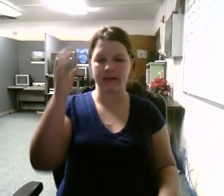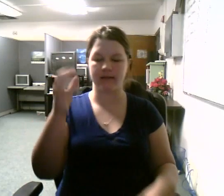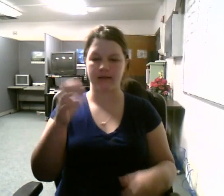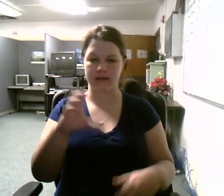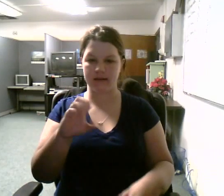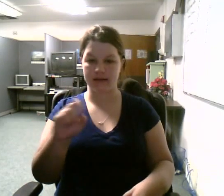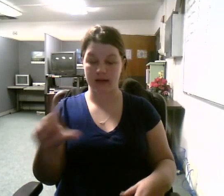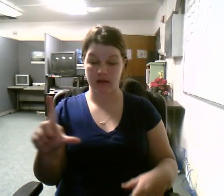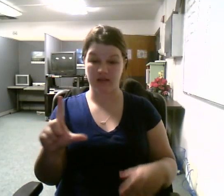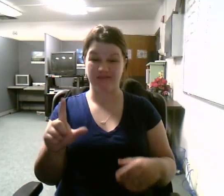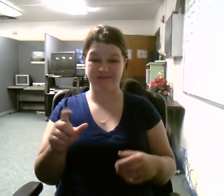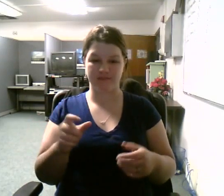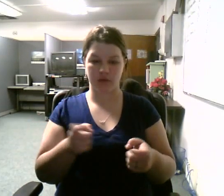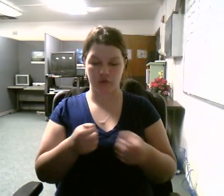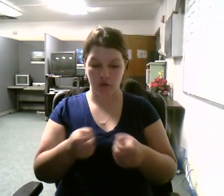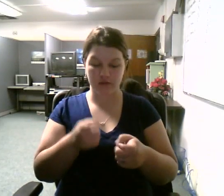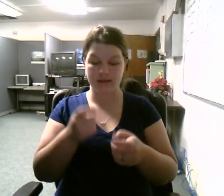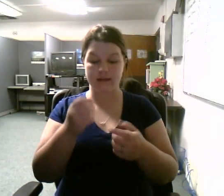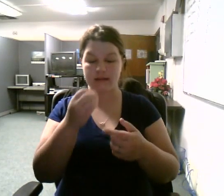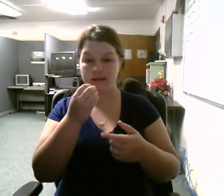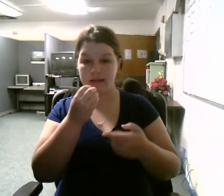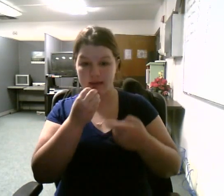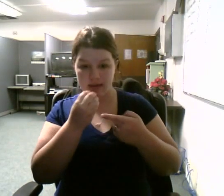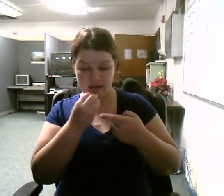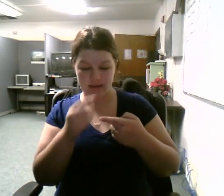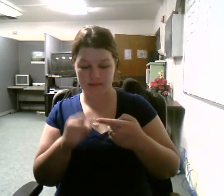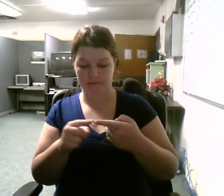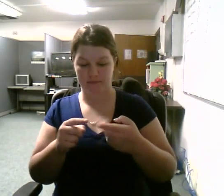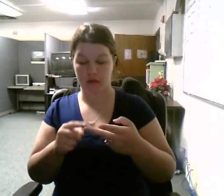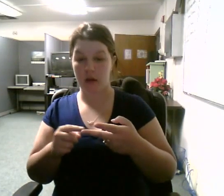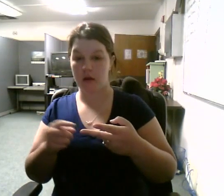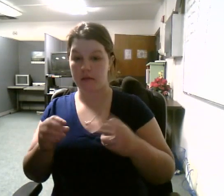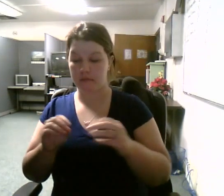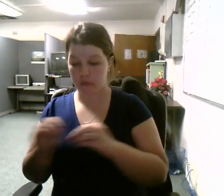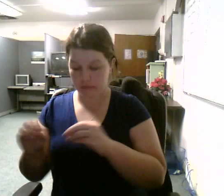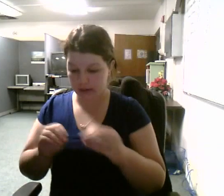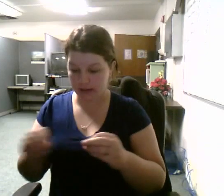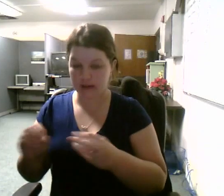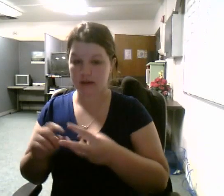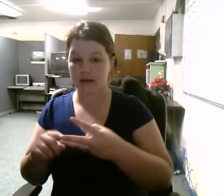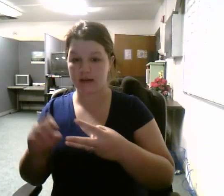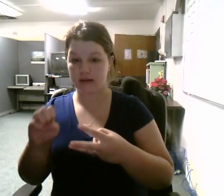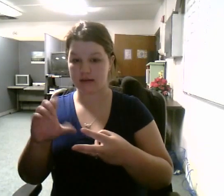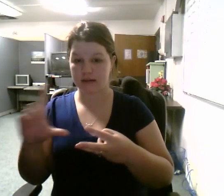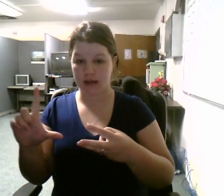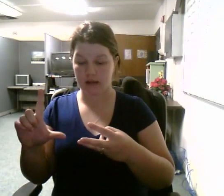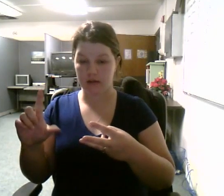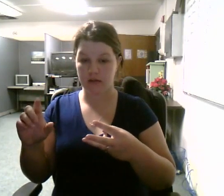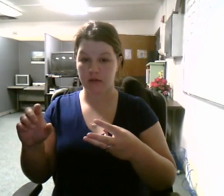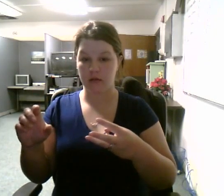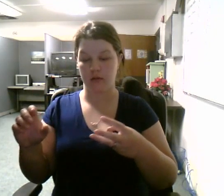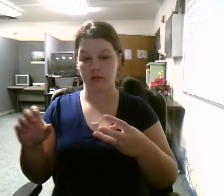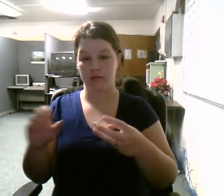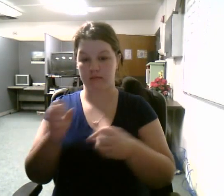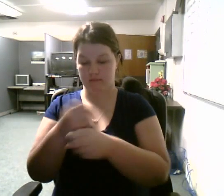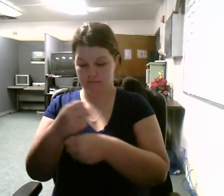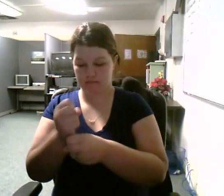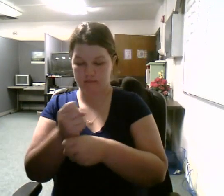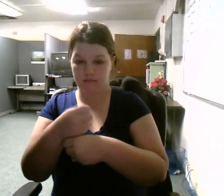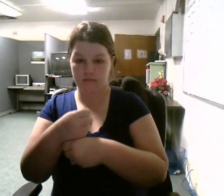reproduction. If it happens in a cell, chances are the nucleus knows about it. The nucleus is not